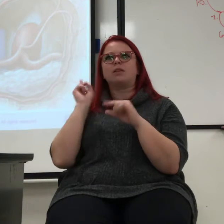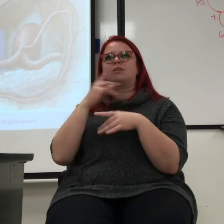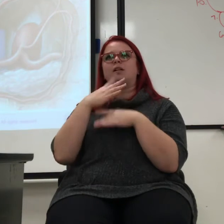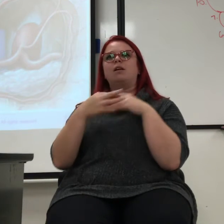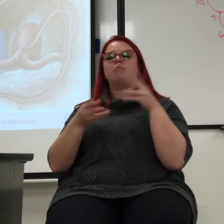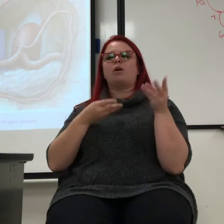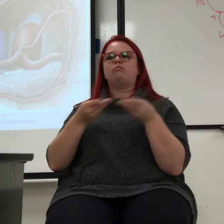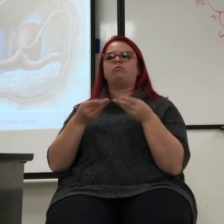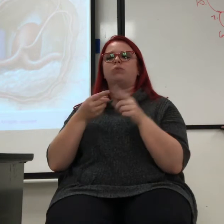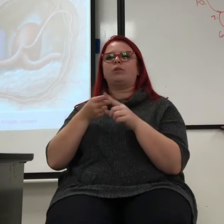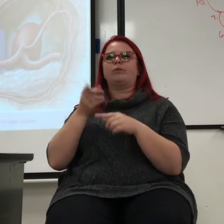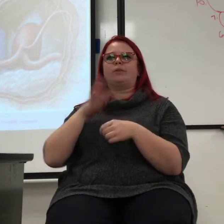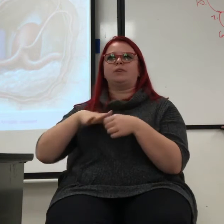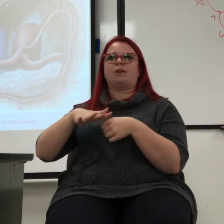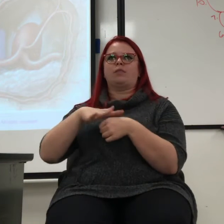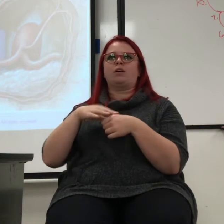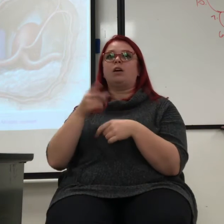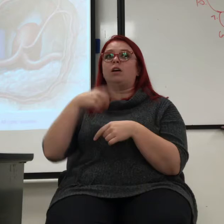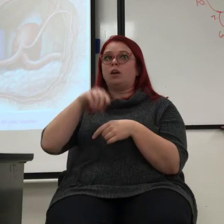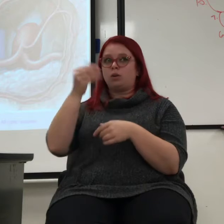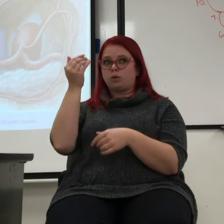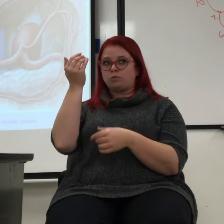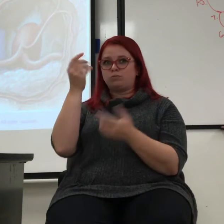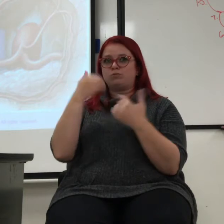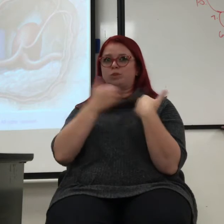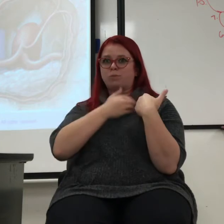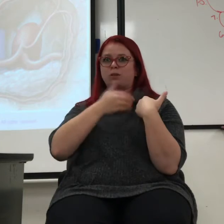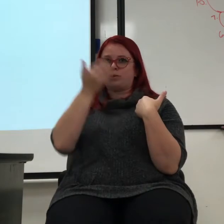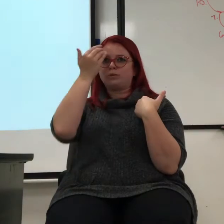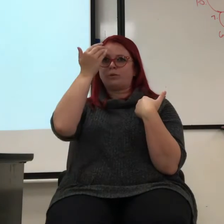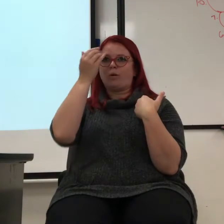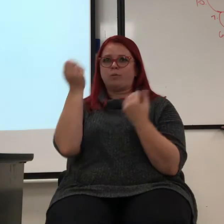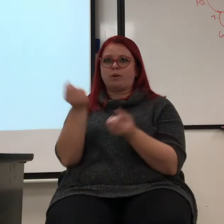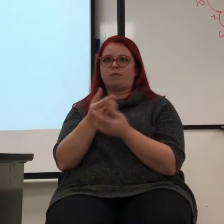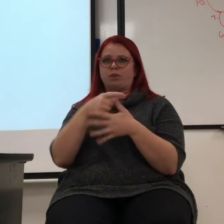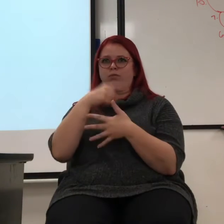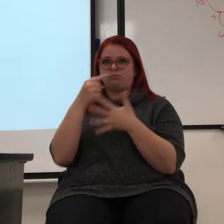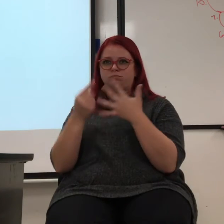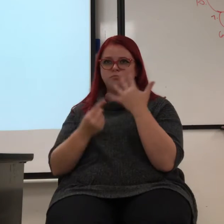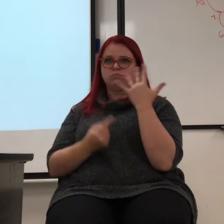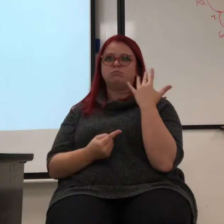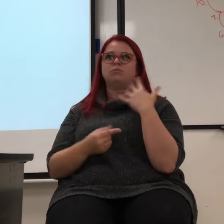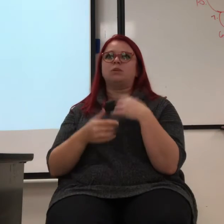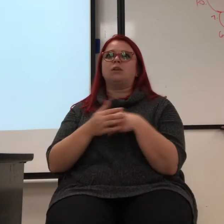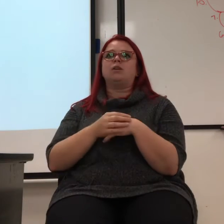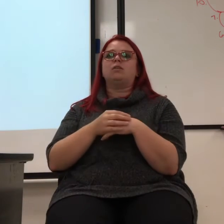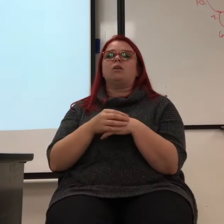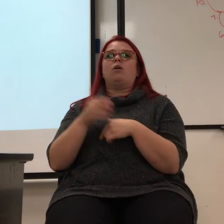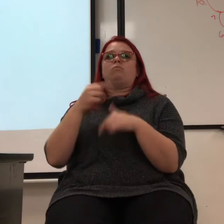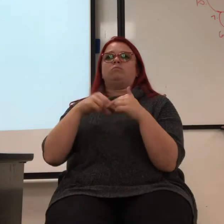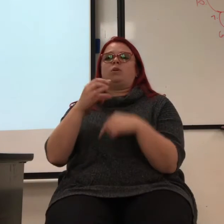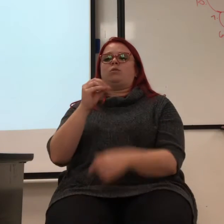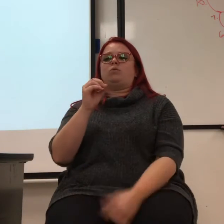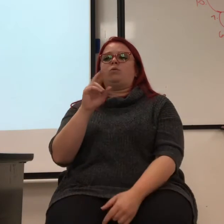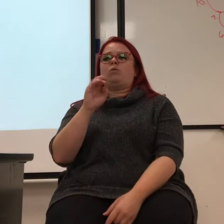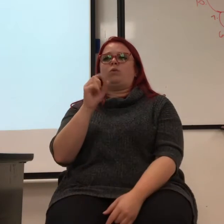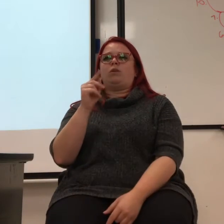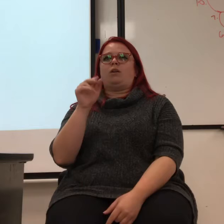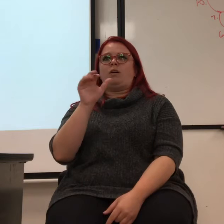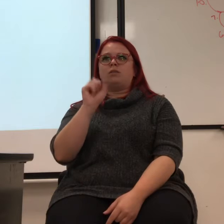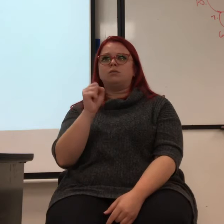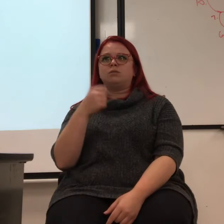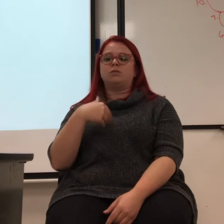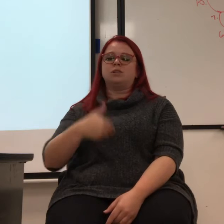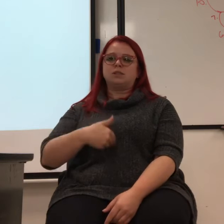area. And yeah, you are responsible for that. So getting back to organs, we did stomach, we did duodenum, let's do pancreas.